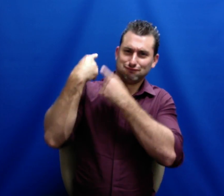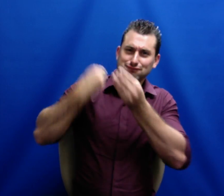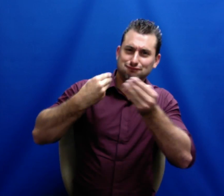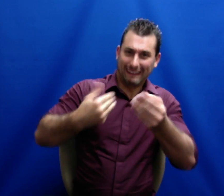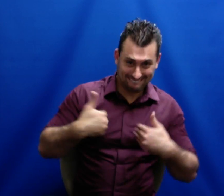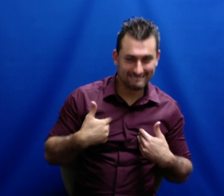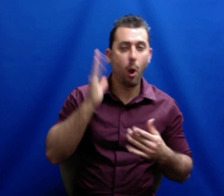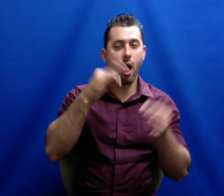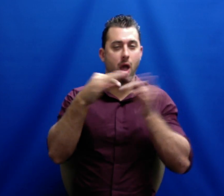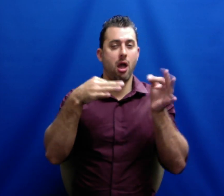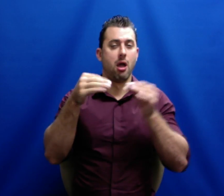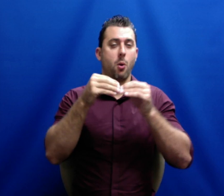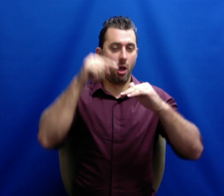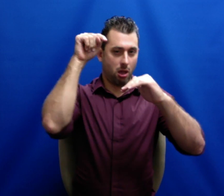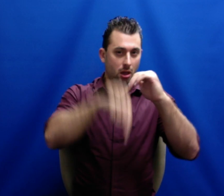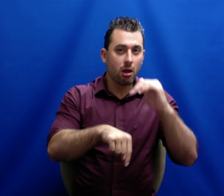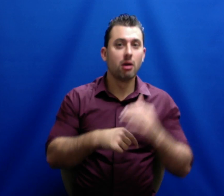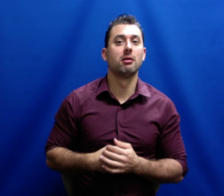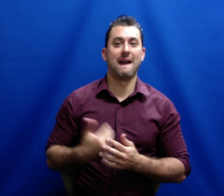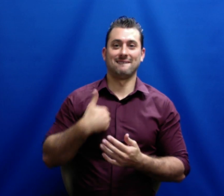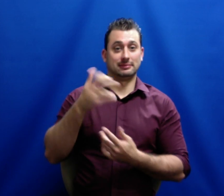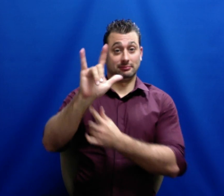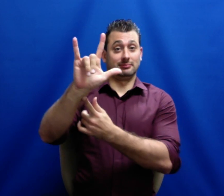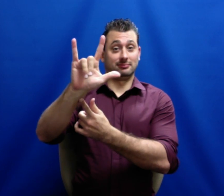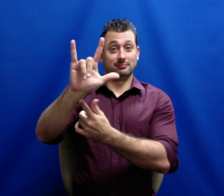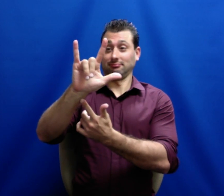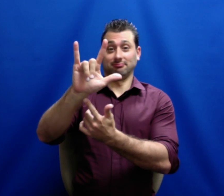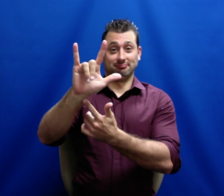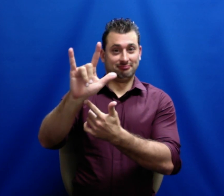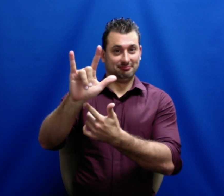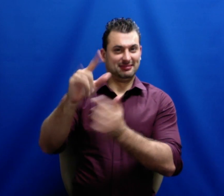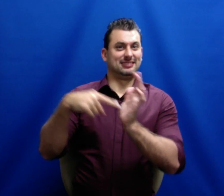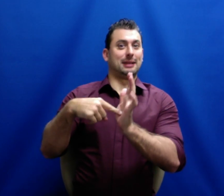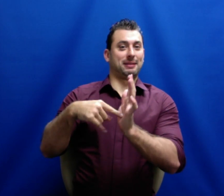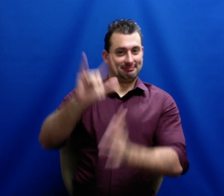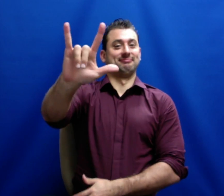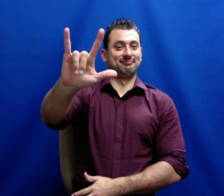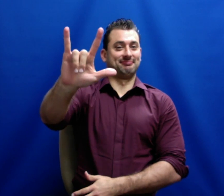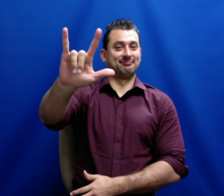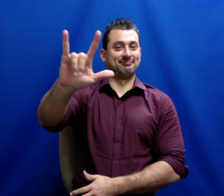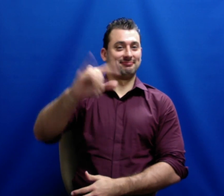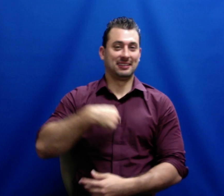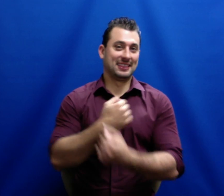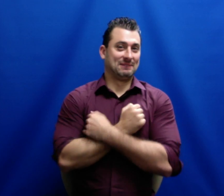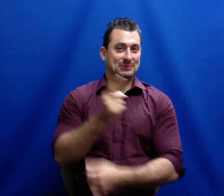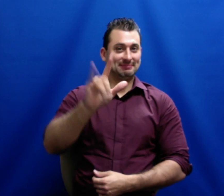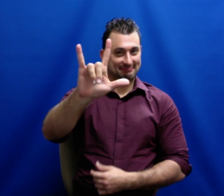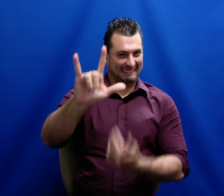and traditions. They have we have this sign, for example, here, the ILY sign. I love you.